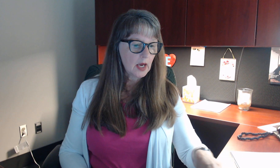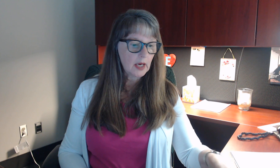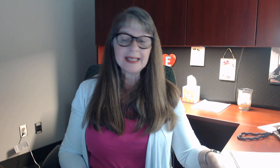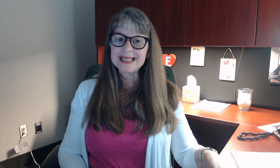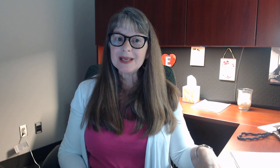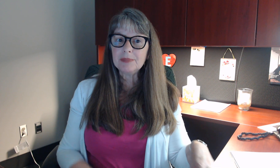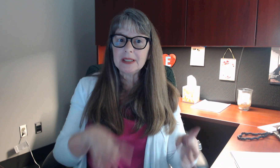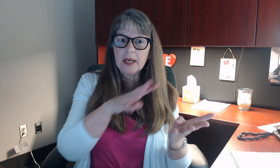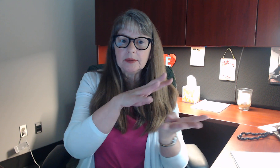An assembly line.